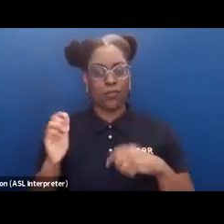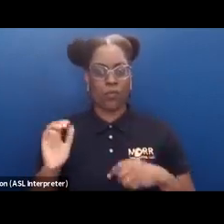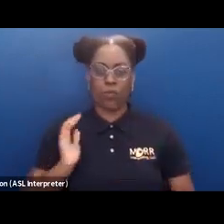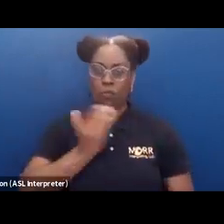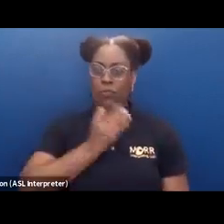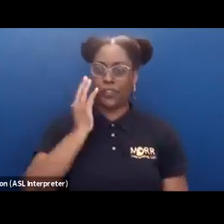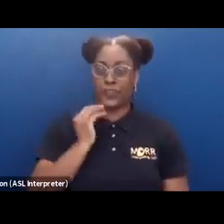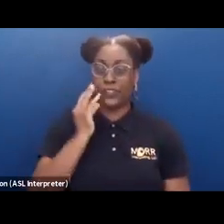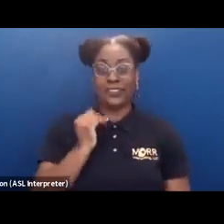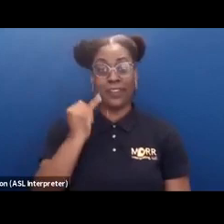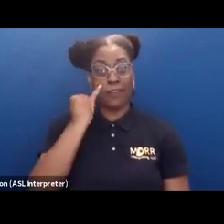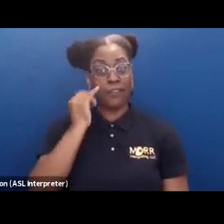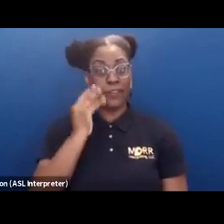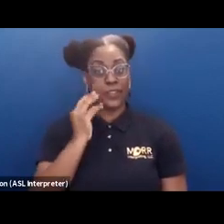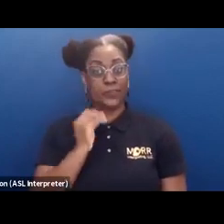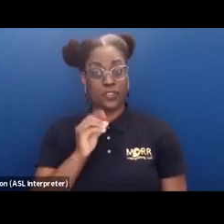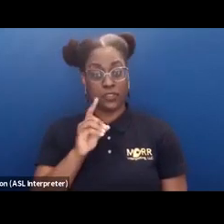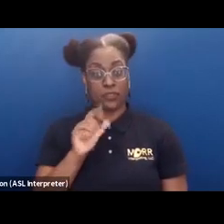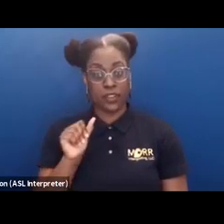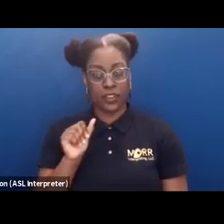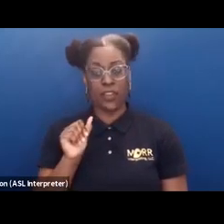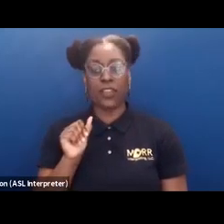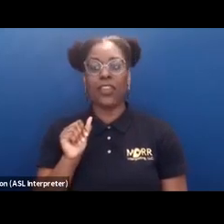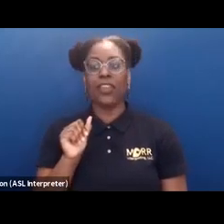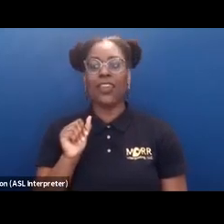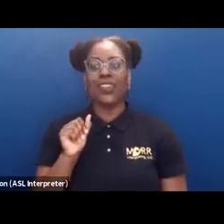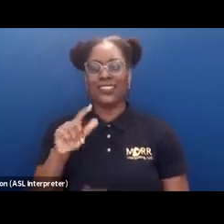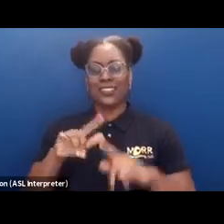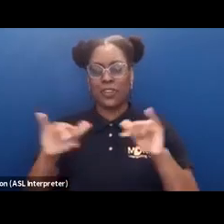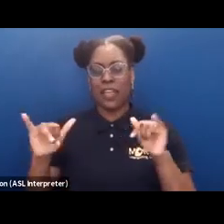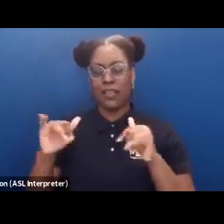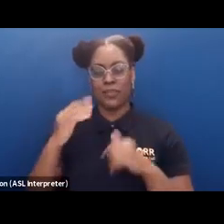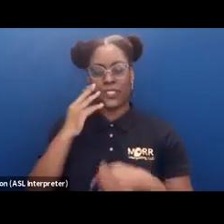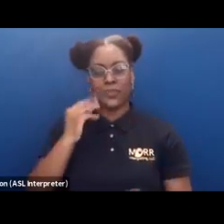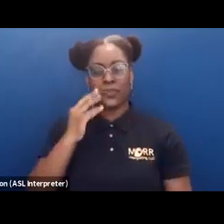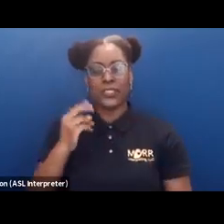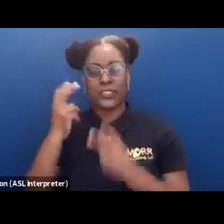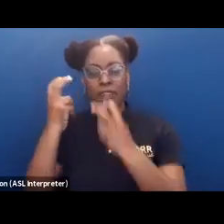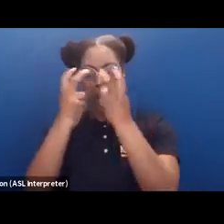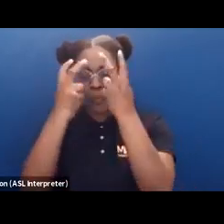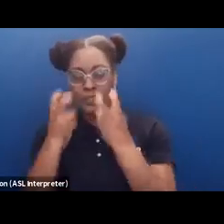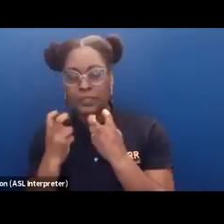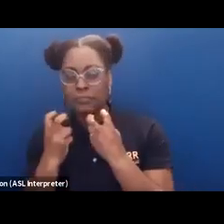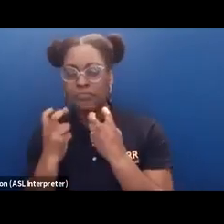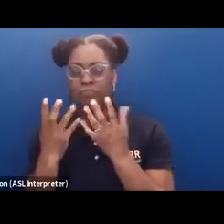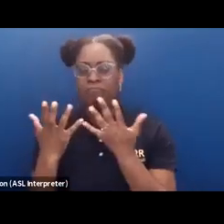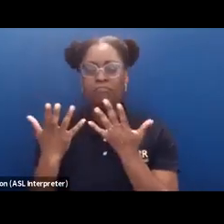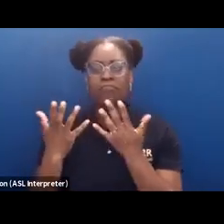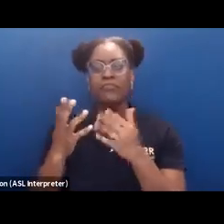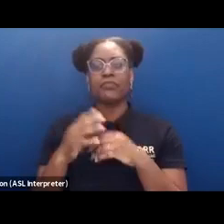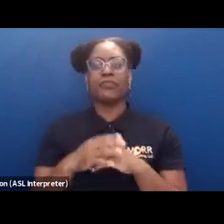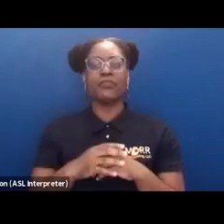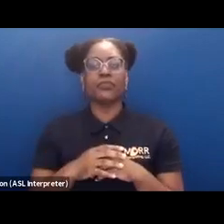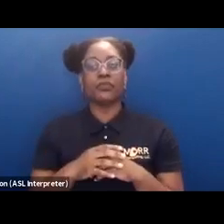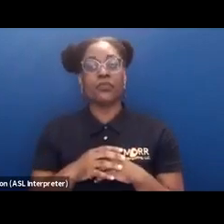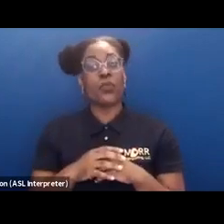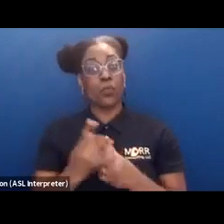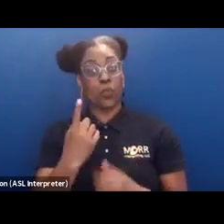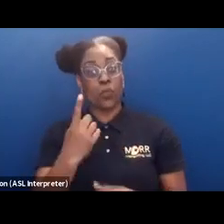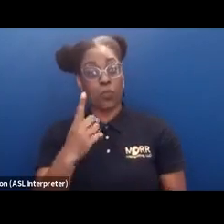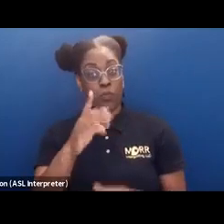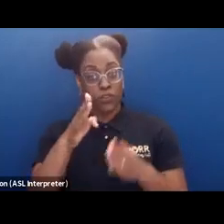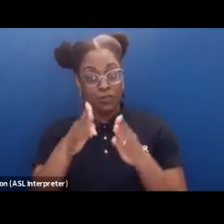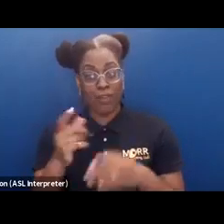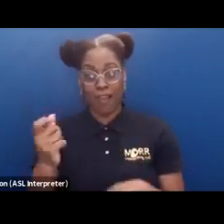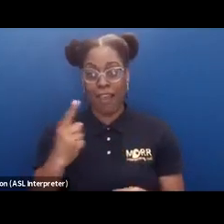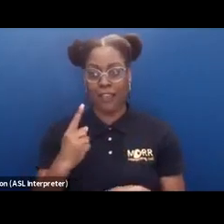by the violence of capitalism? So when one of you had asked the question about how do you teach, what I have to, when I teach about